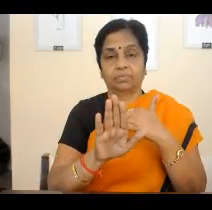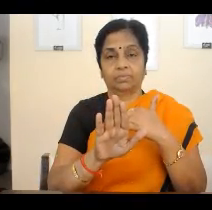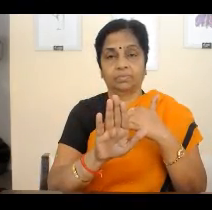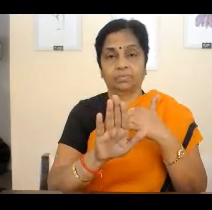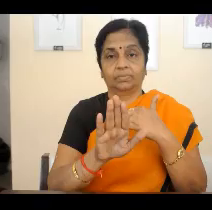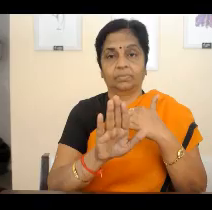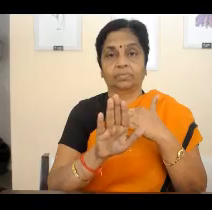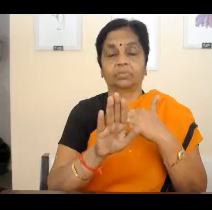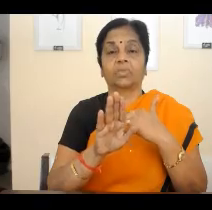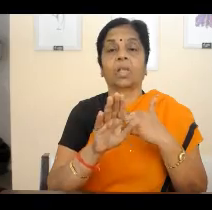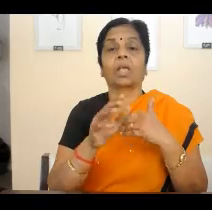should allow